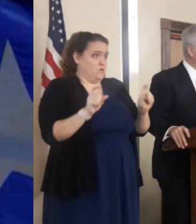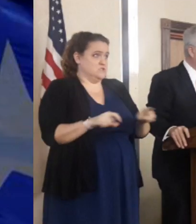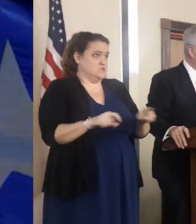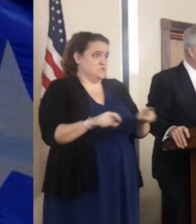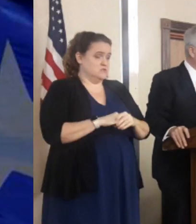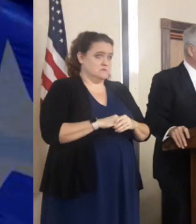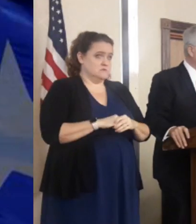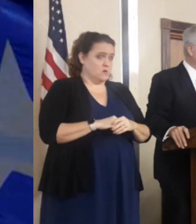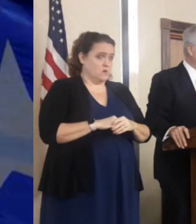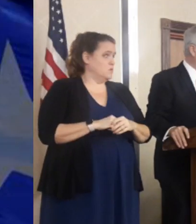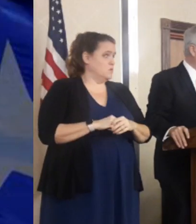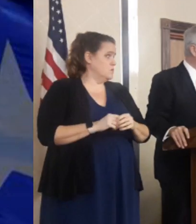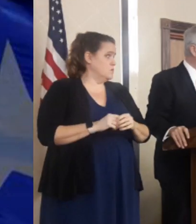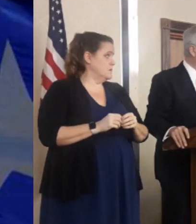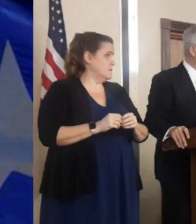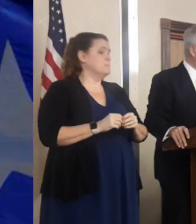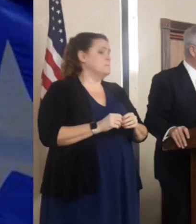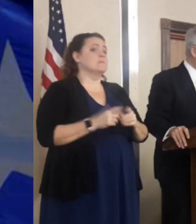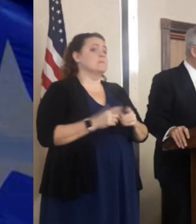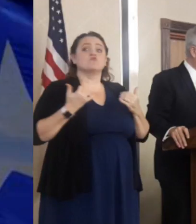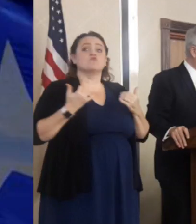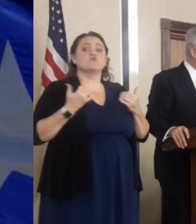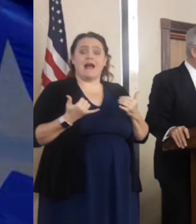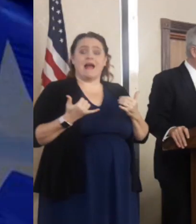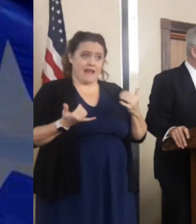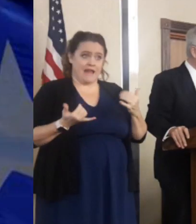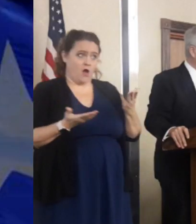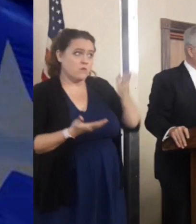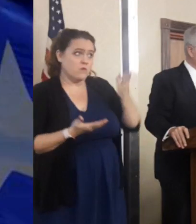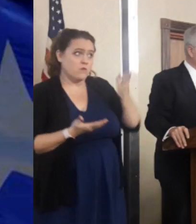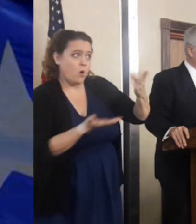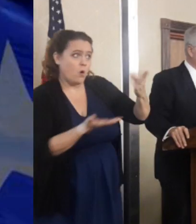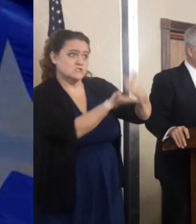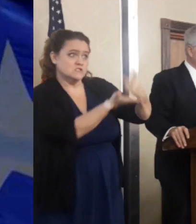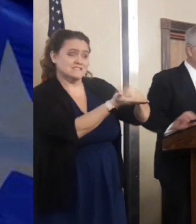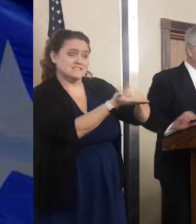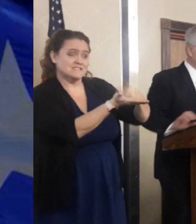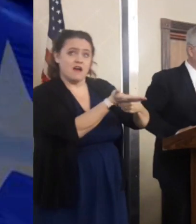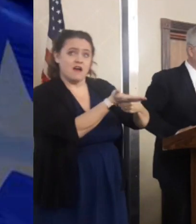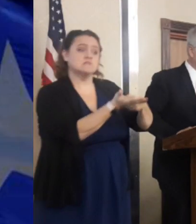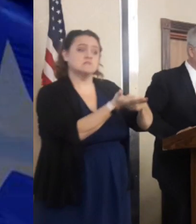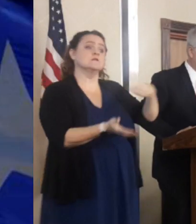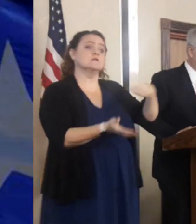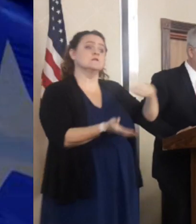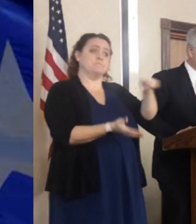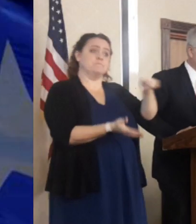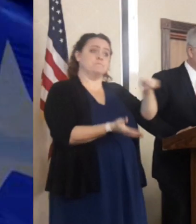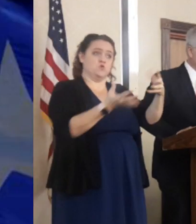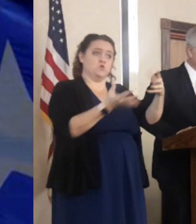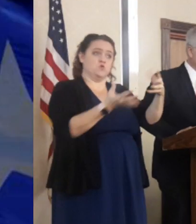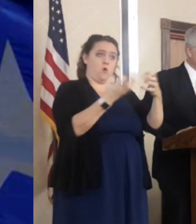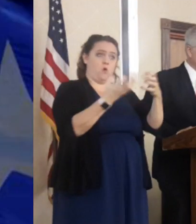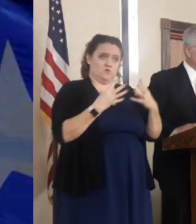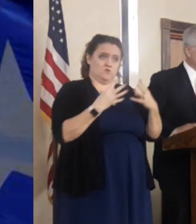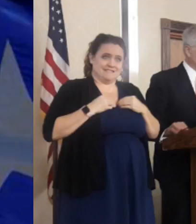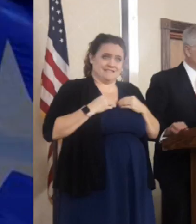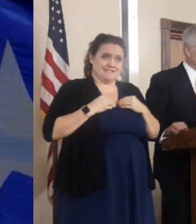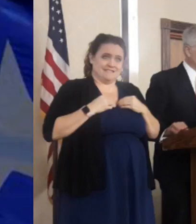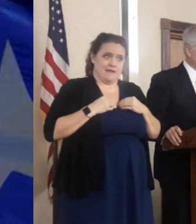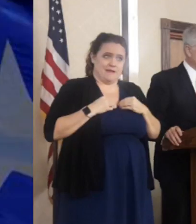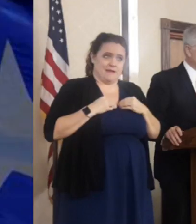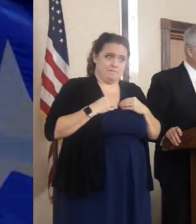So, the item on the floor right now is, do you want to accept the change to section